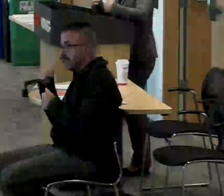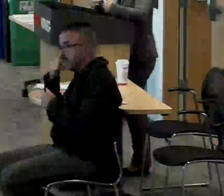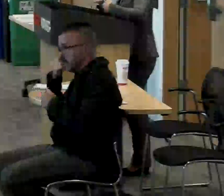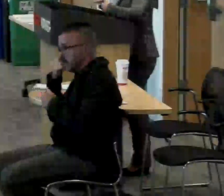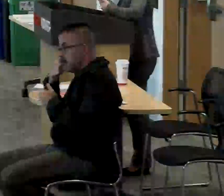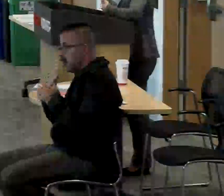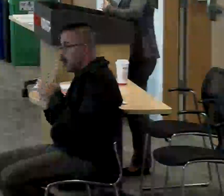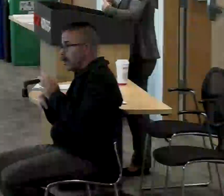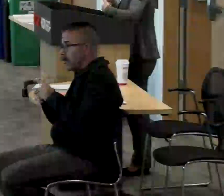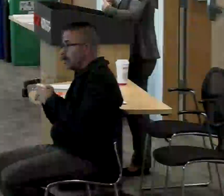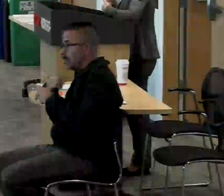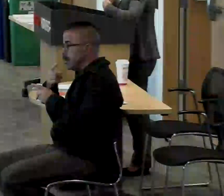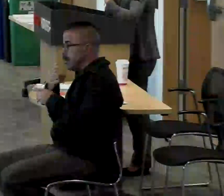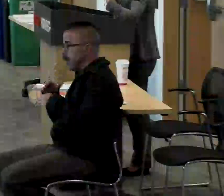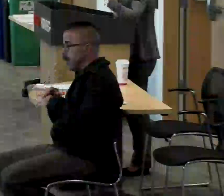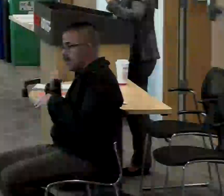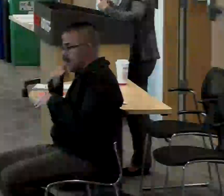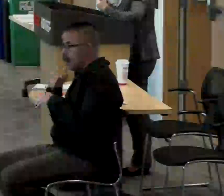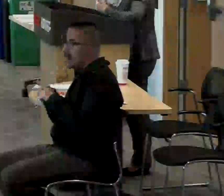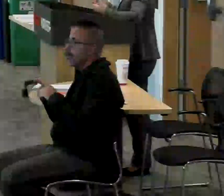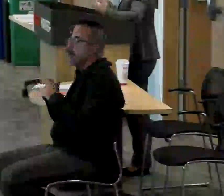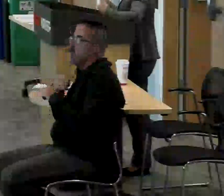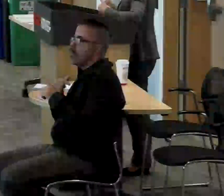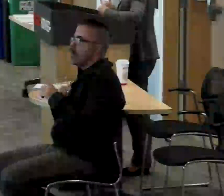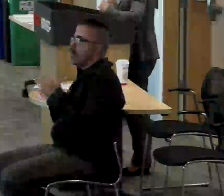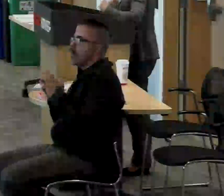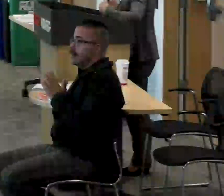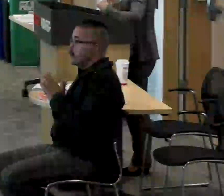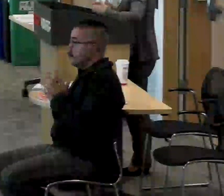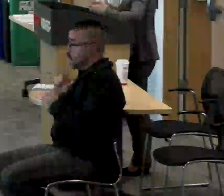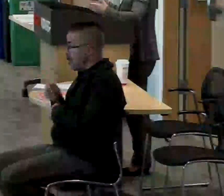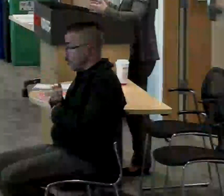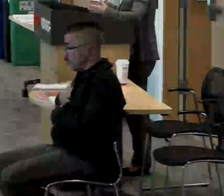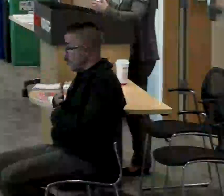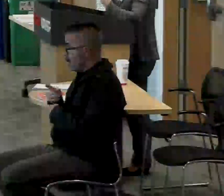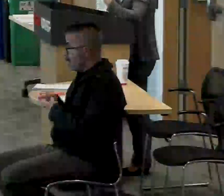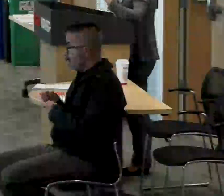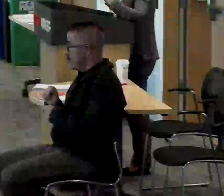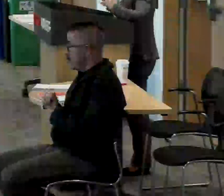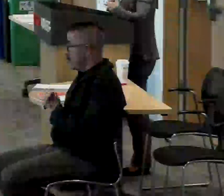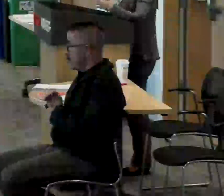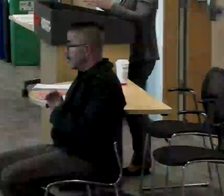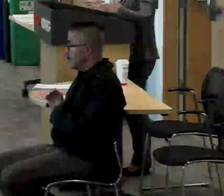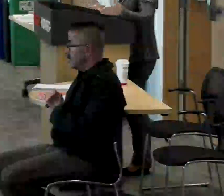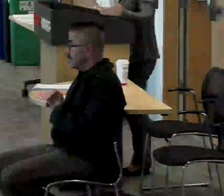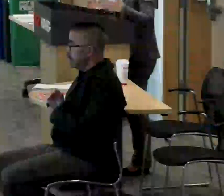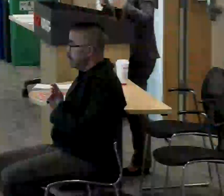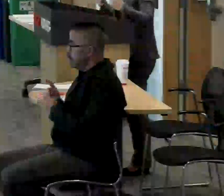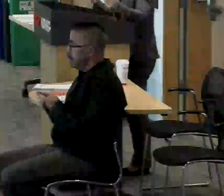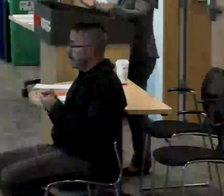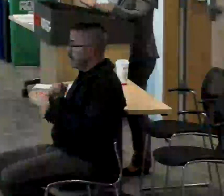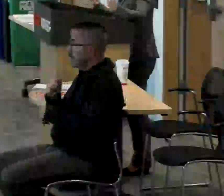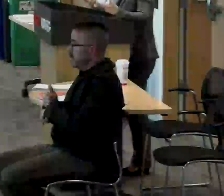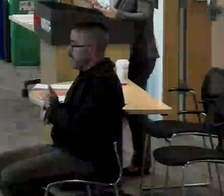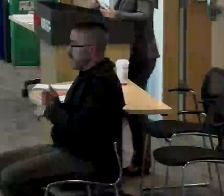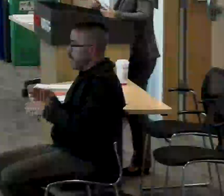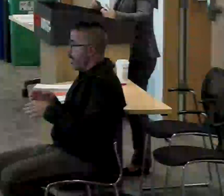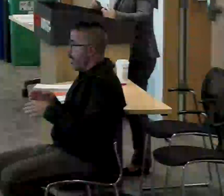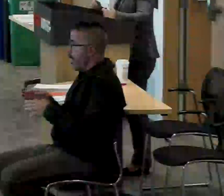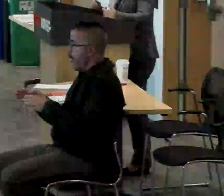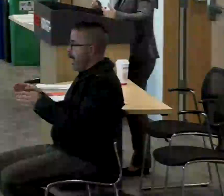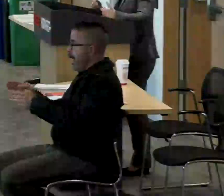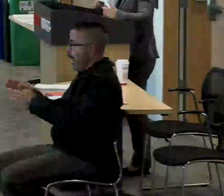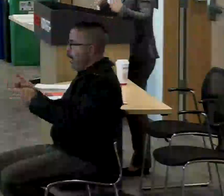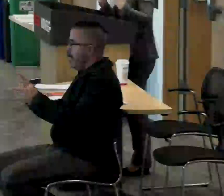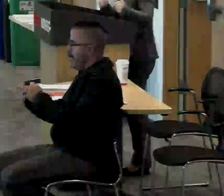phone. And we asked, are you willing to work towards, line out a path towards face-to-face